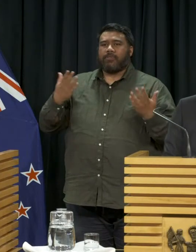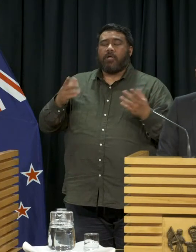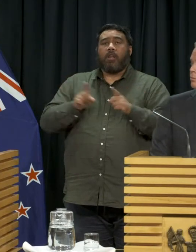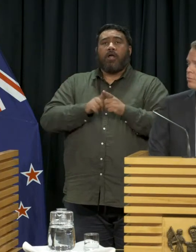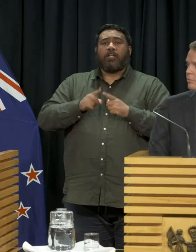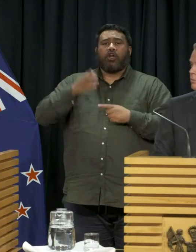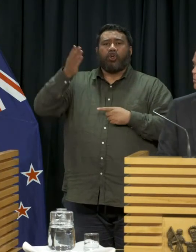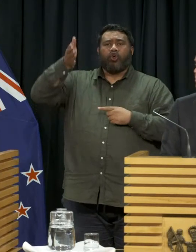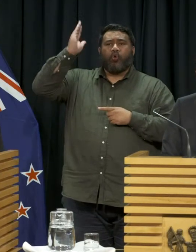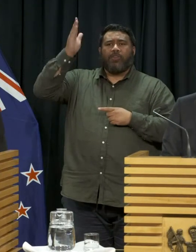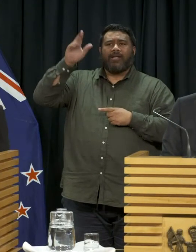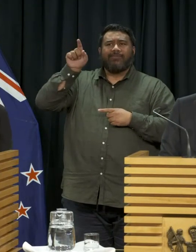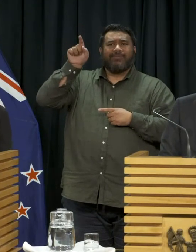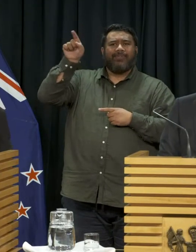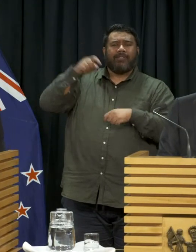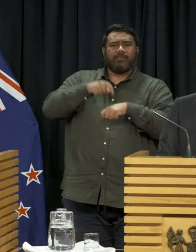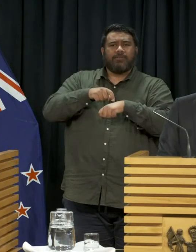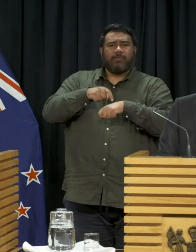released